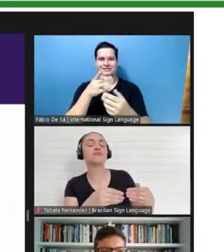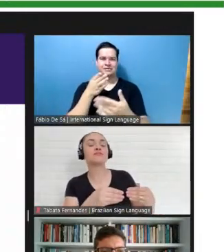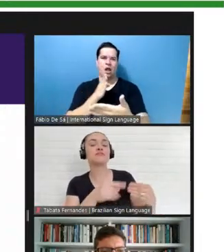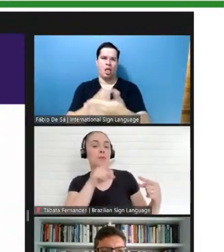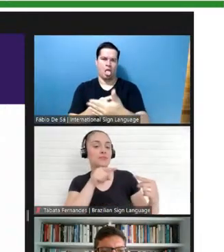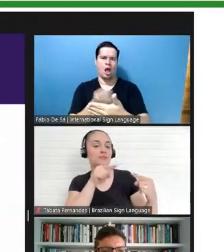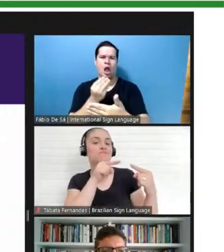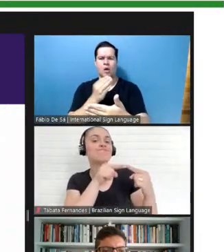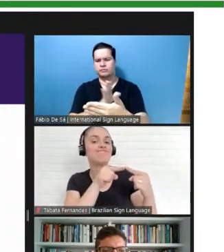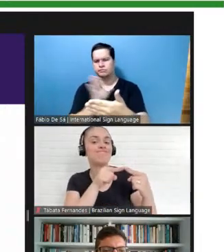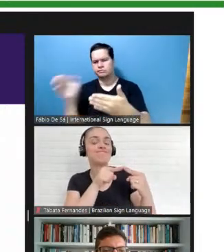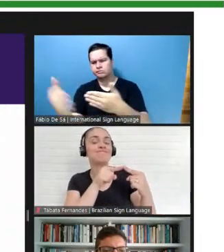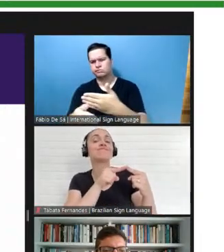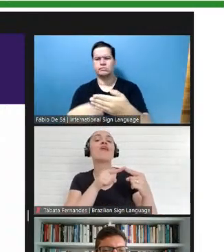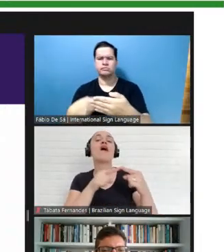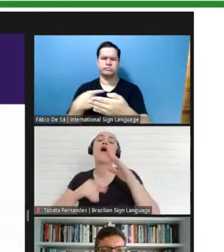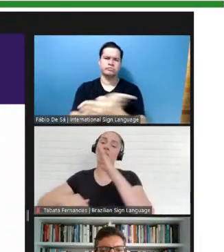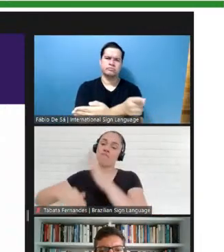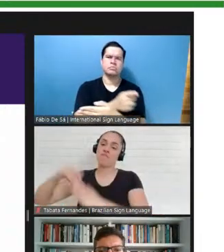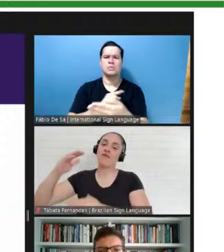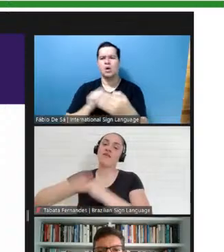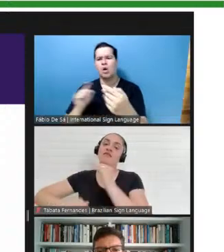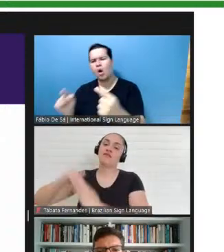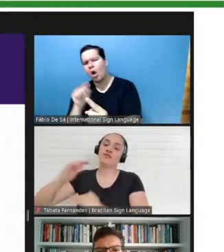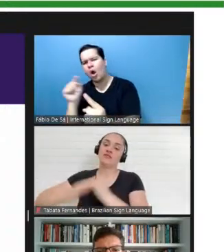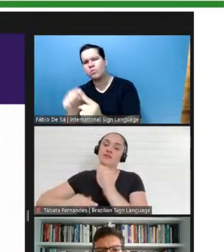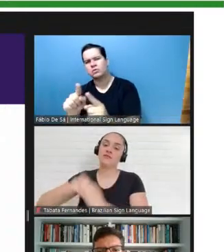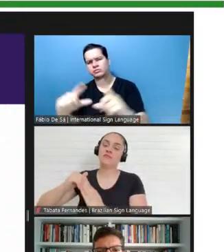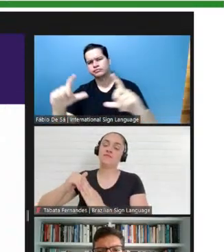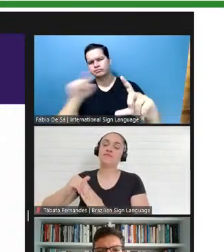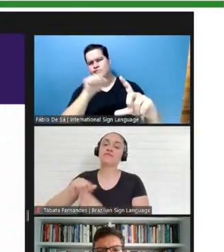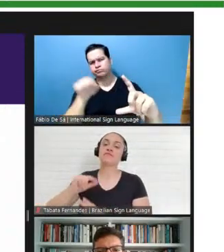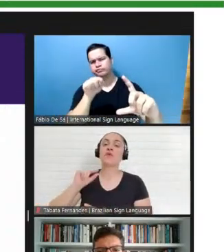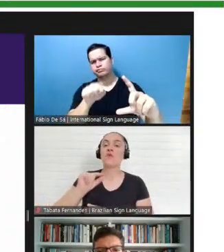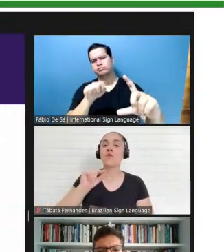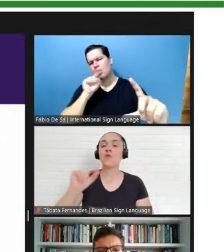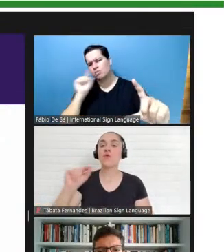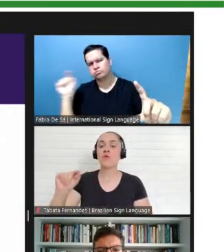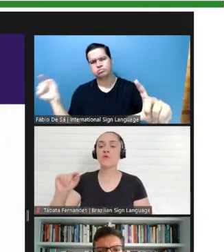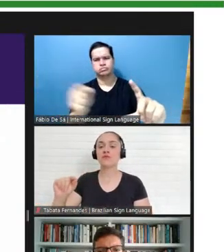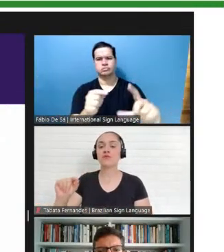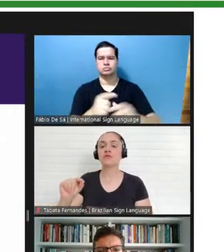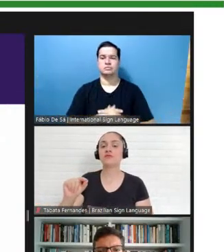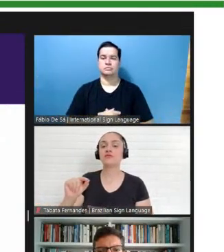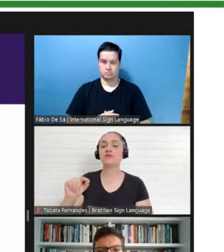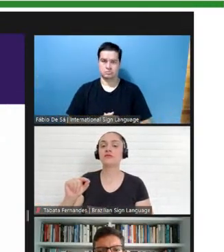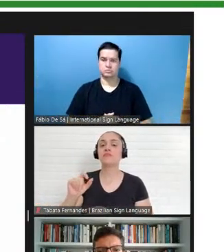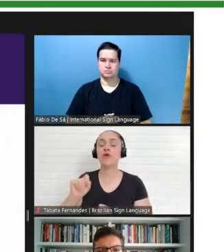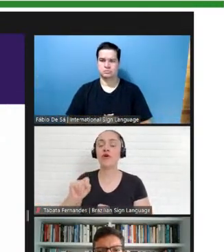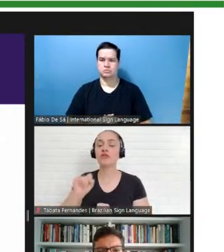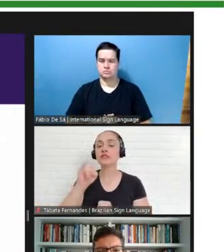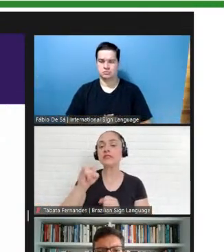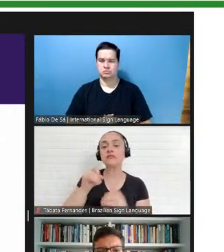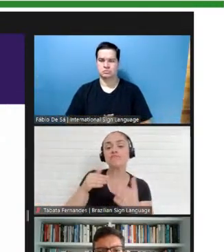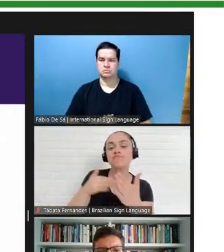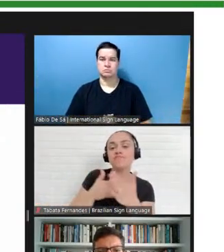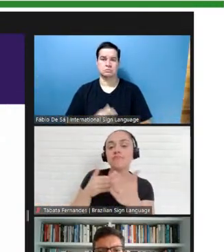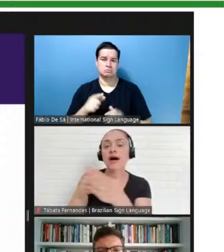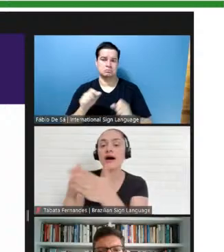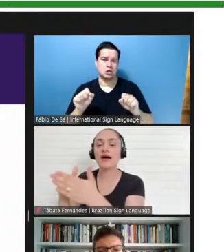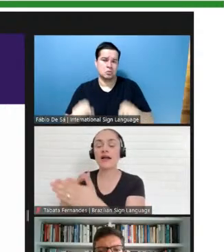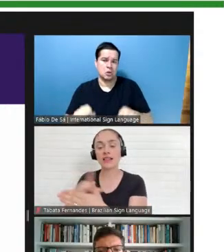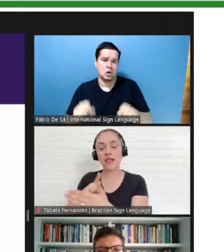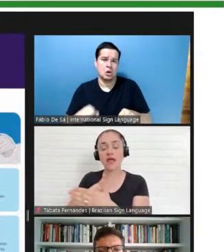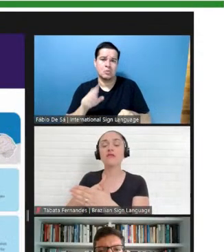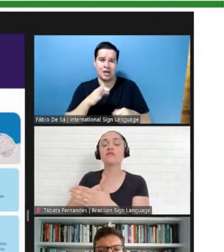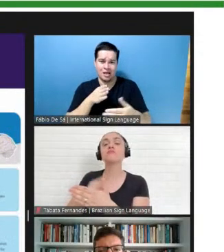learners make toward goals, and what aspects of the design may have represented barriers to the goals that we're hoping to